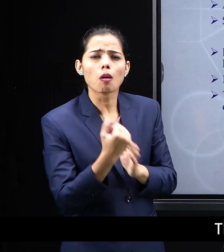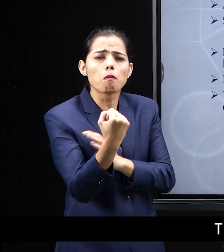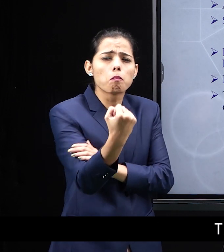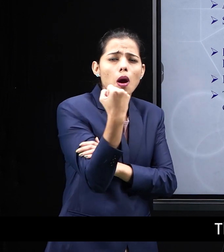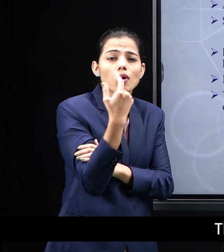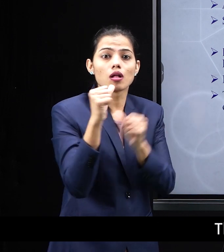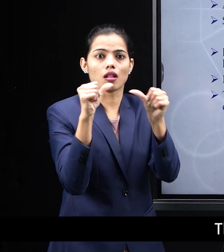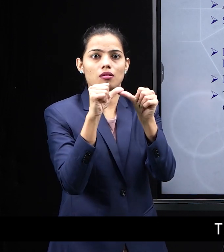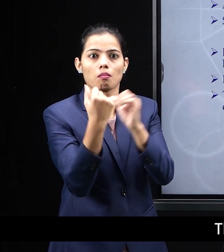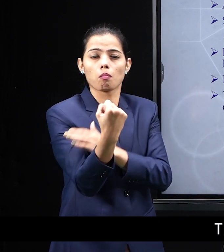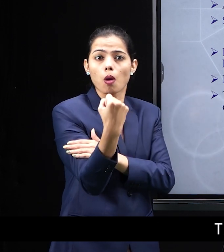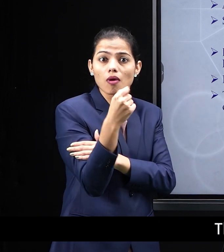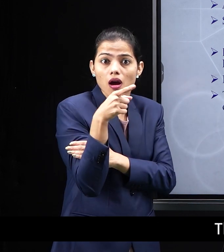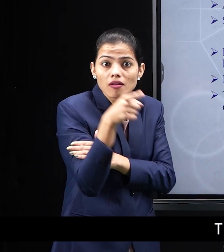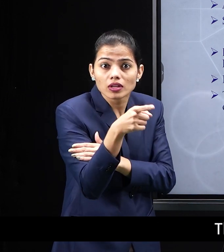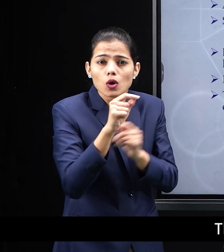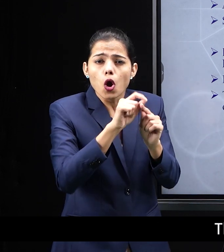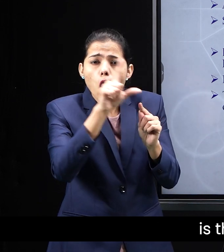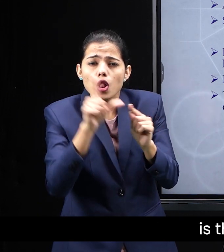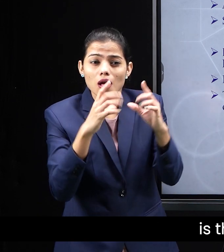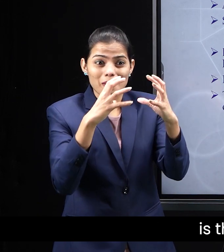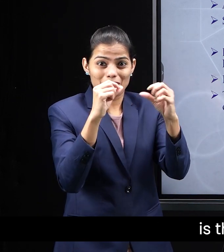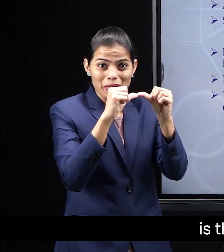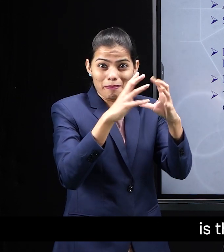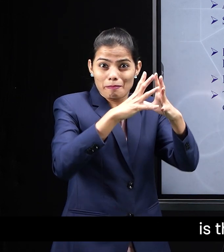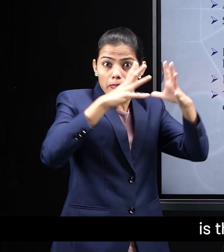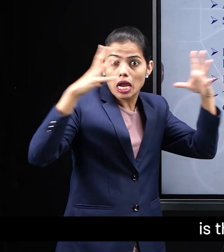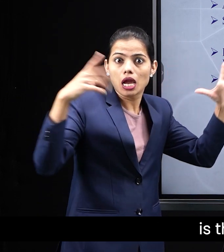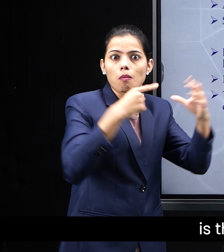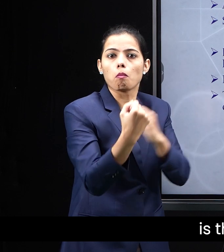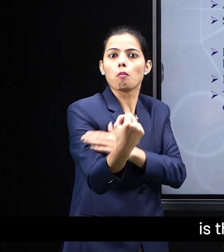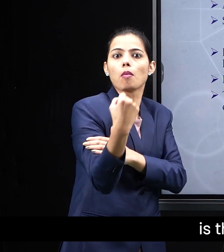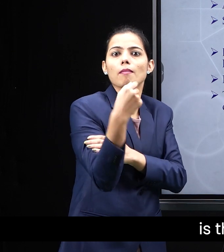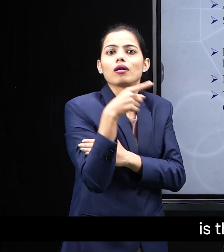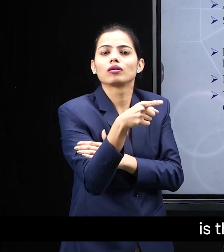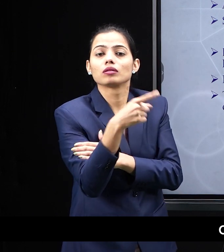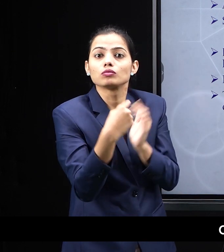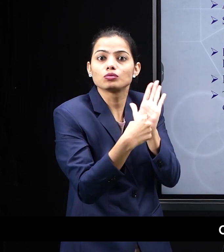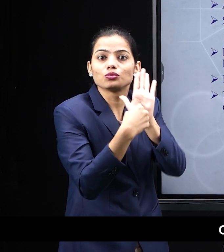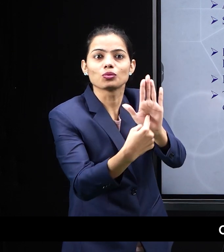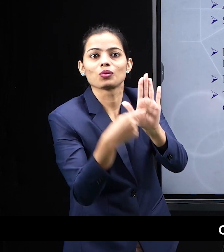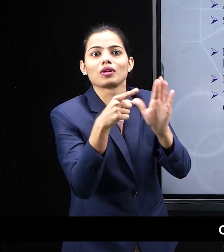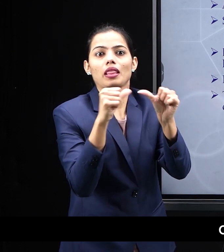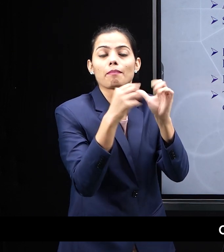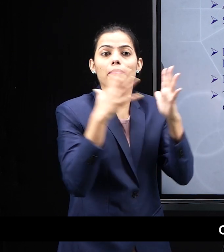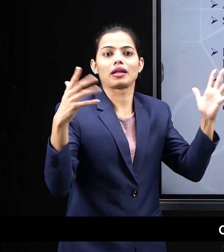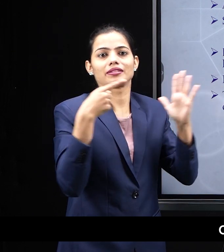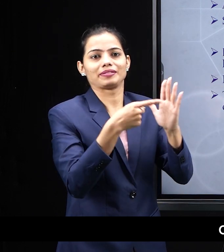The power set of the set A is the set of all the subsets of A and it is denoted by P of